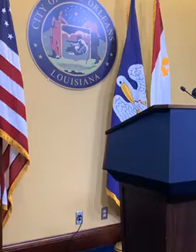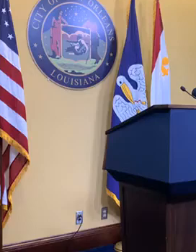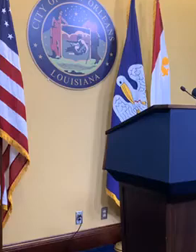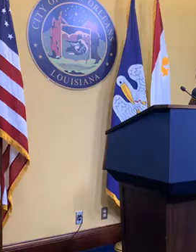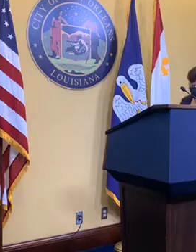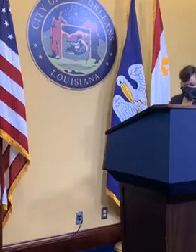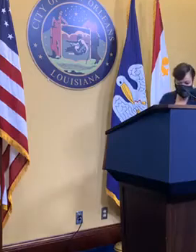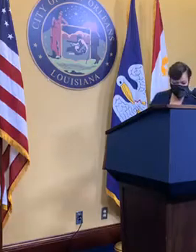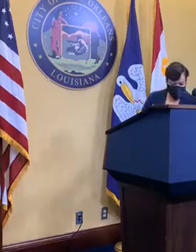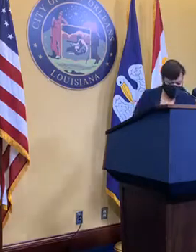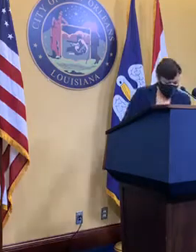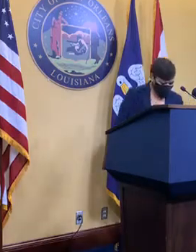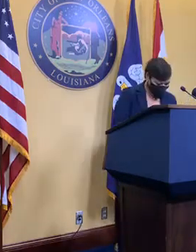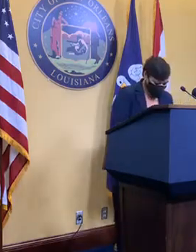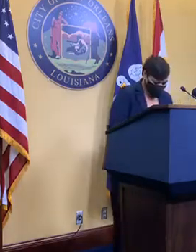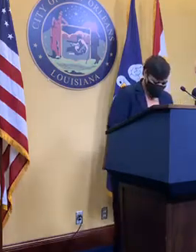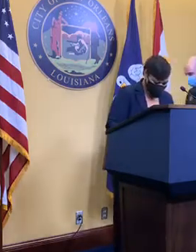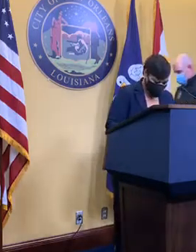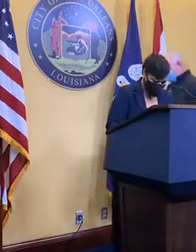afternoon.